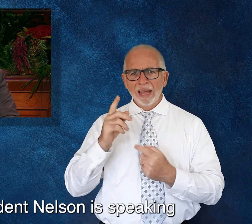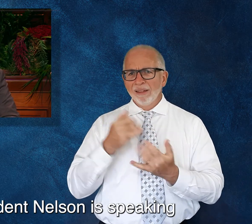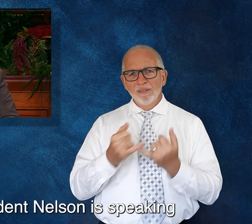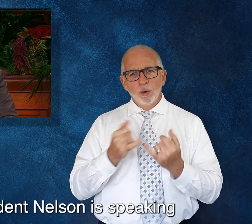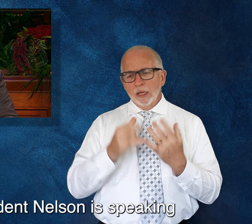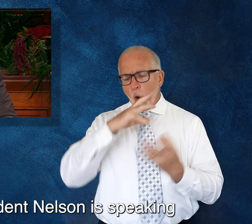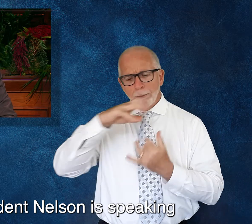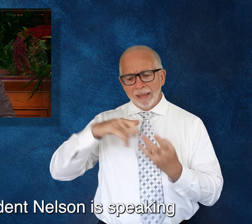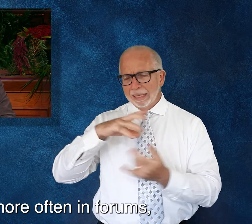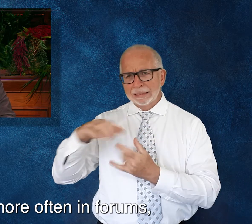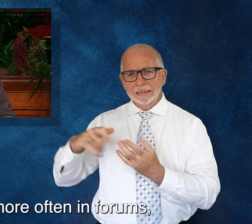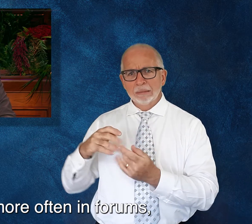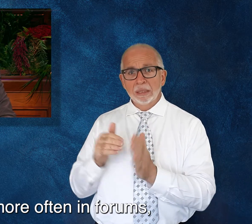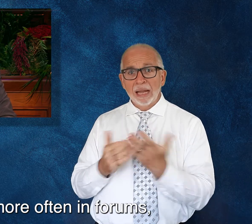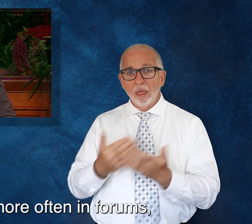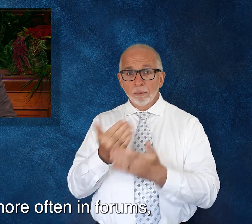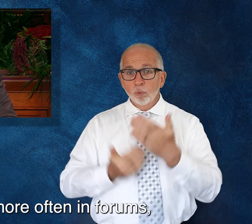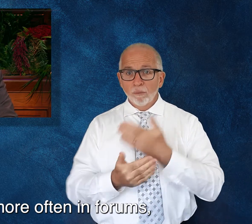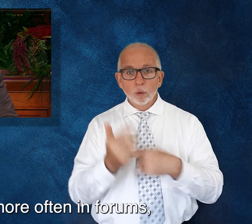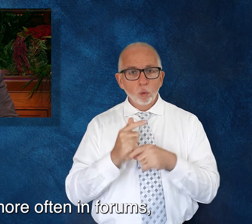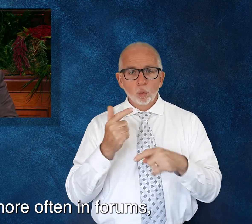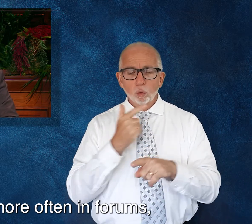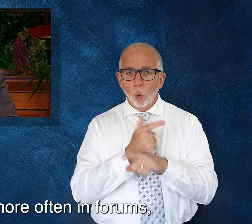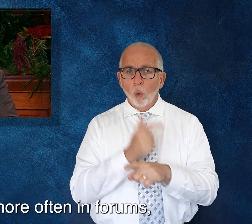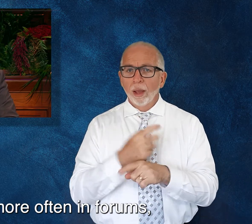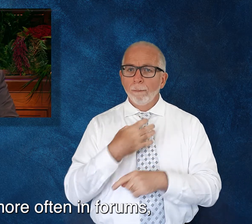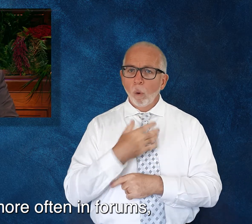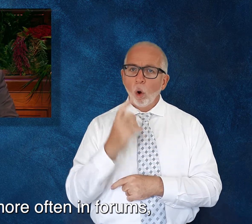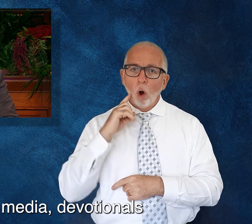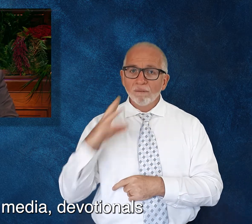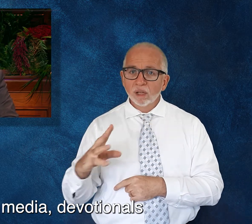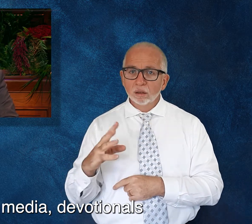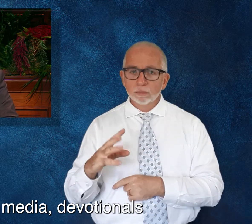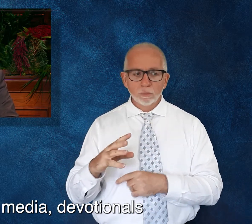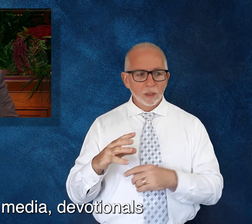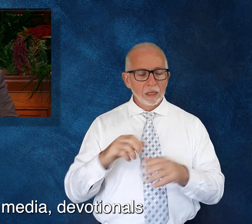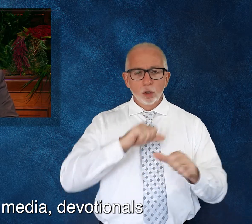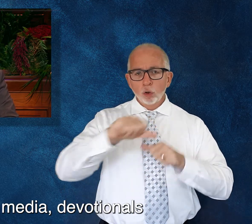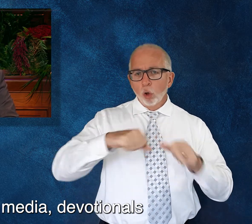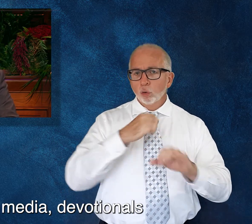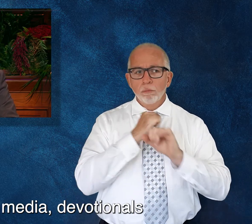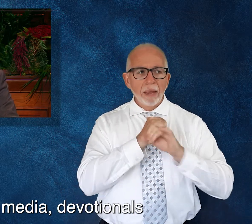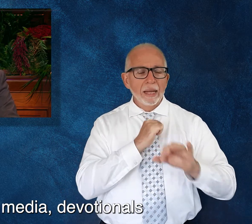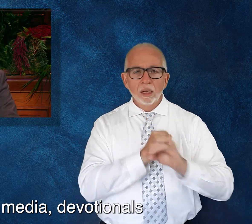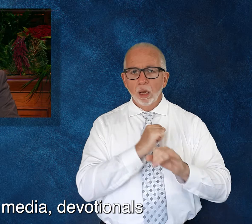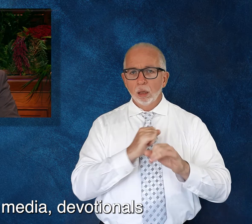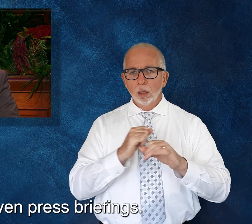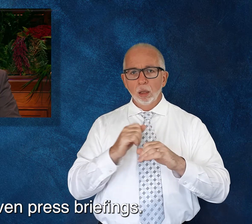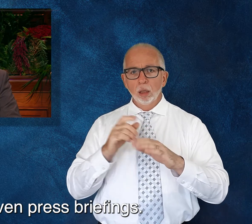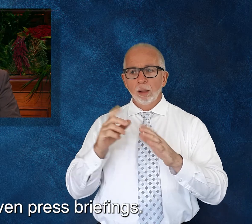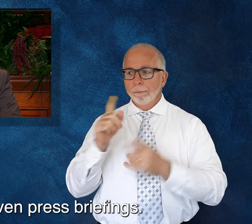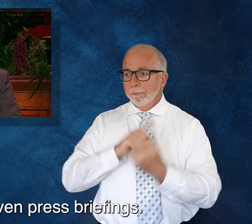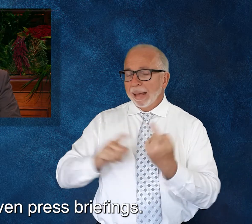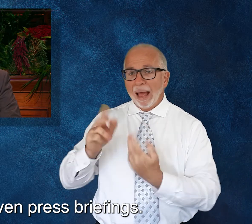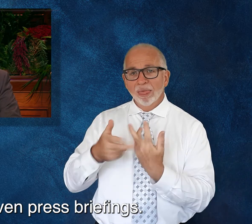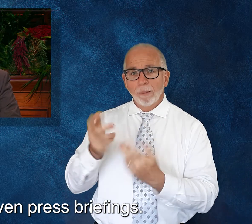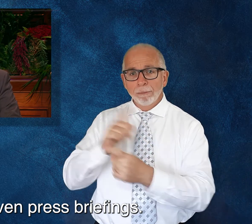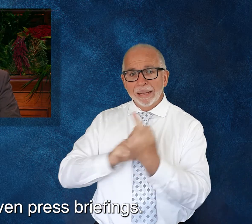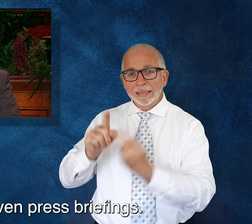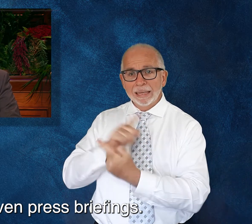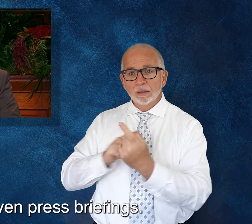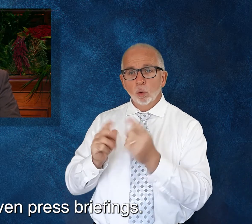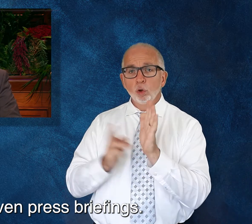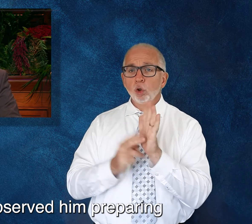President Nelson is speaking much more often in forums, social media, devotionals, and even press